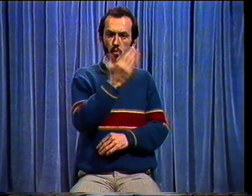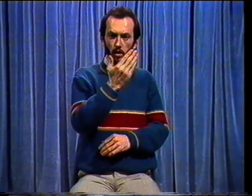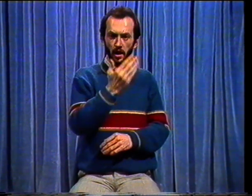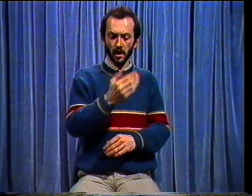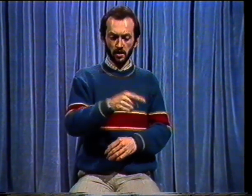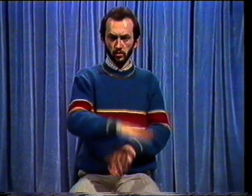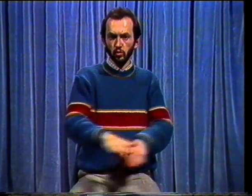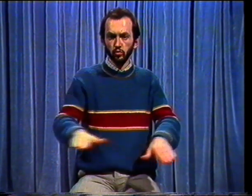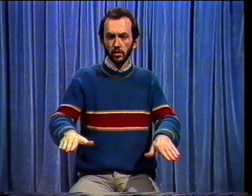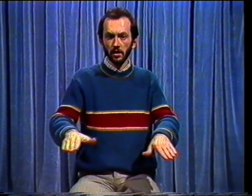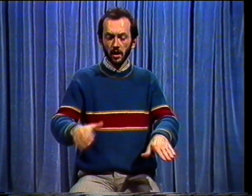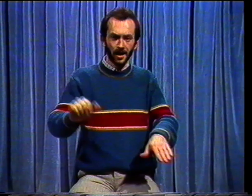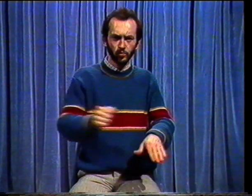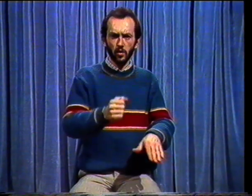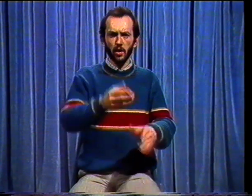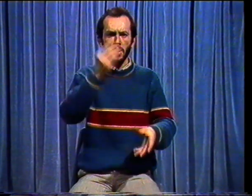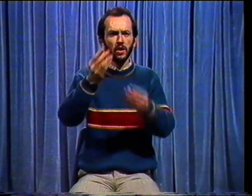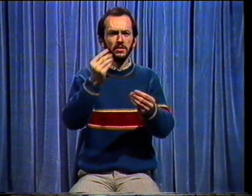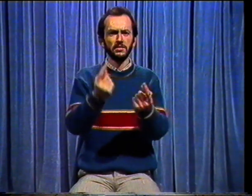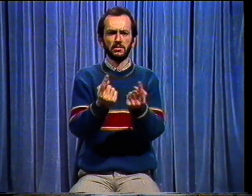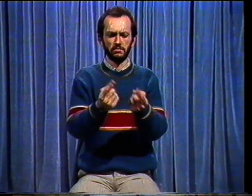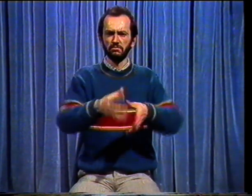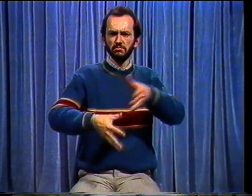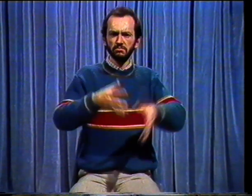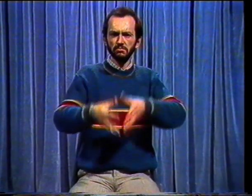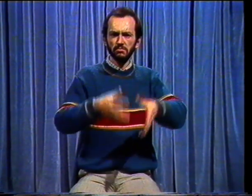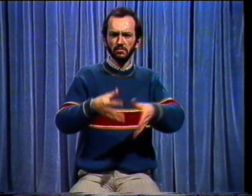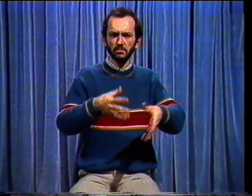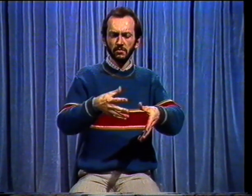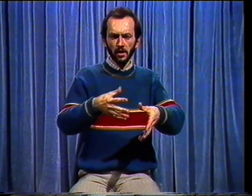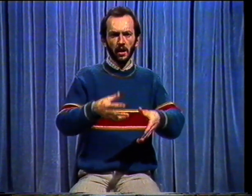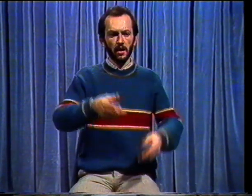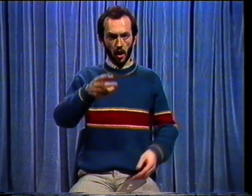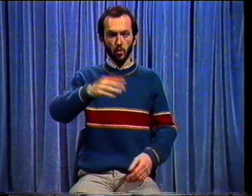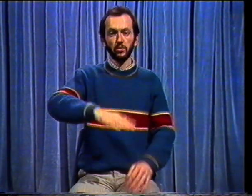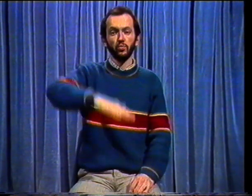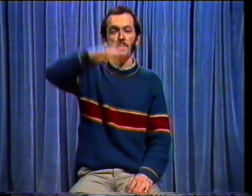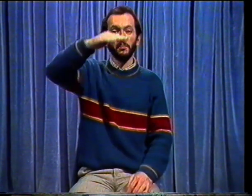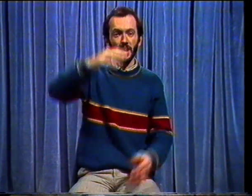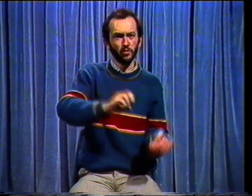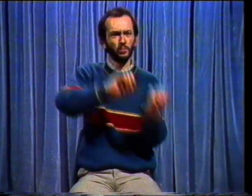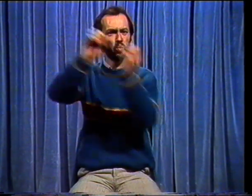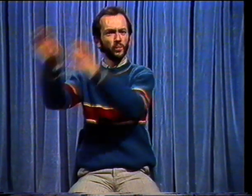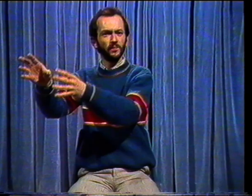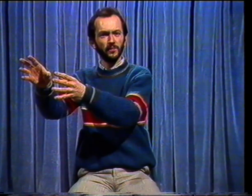She's saying that in school the children have to learn some signing. And when they grow up, they